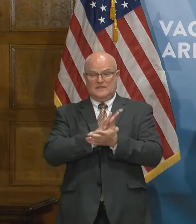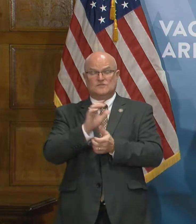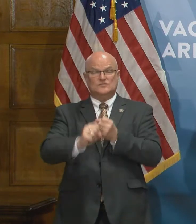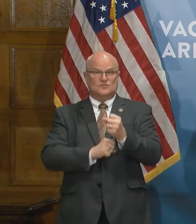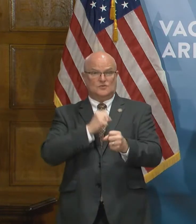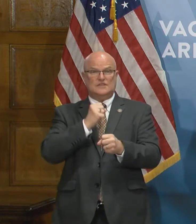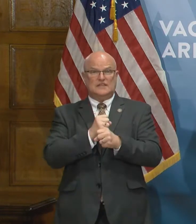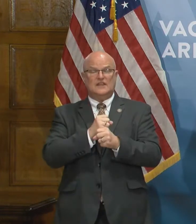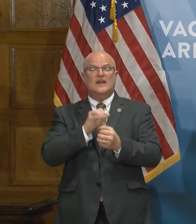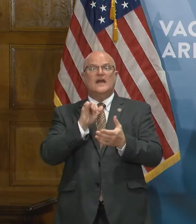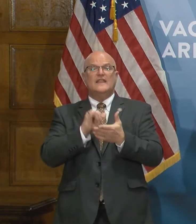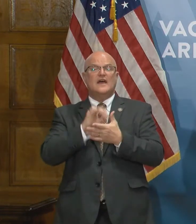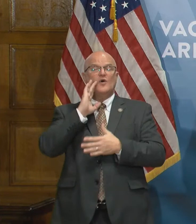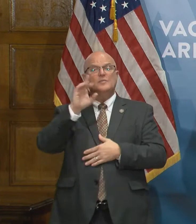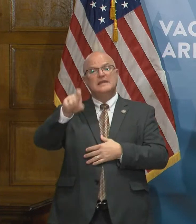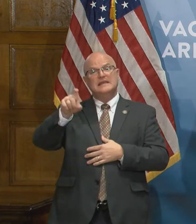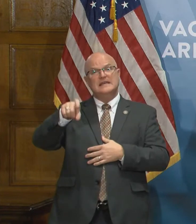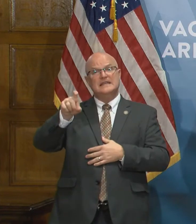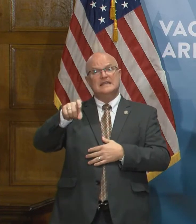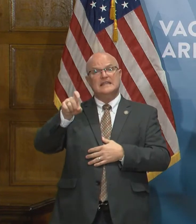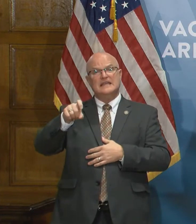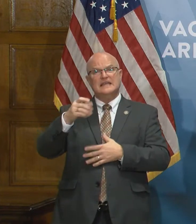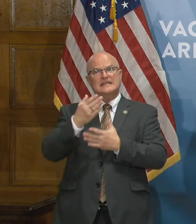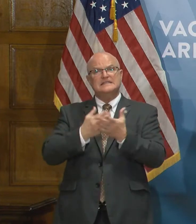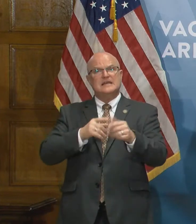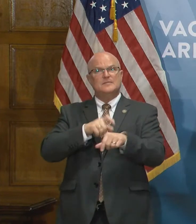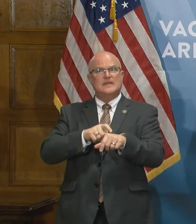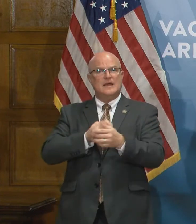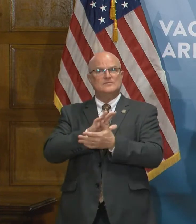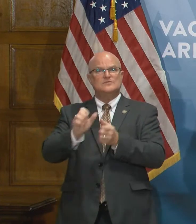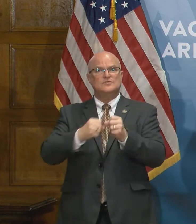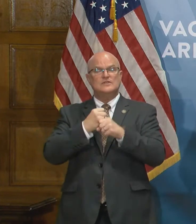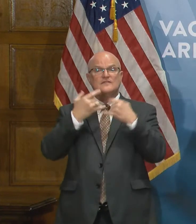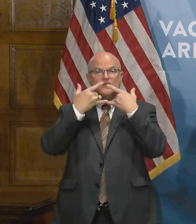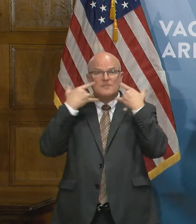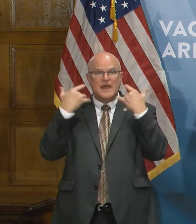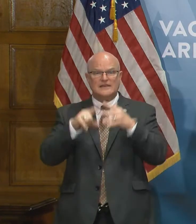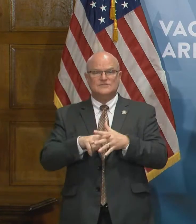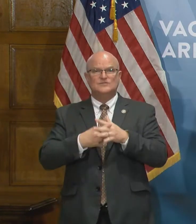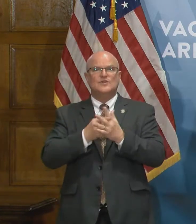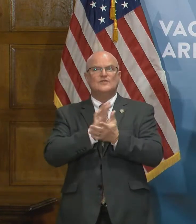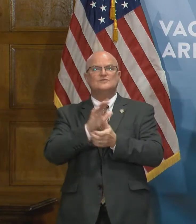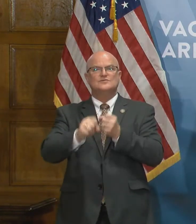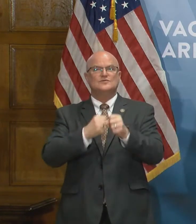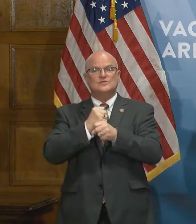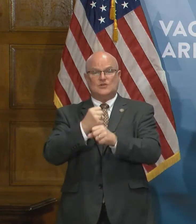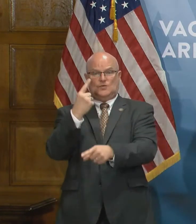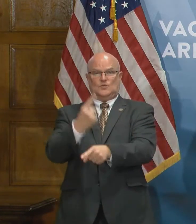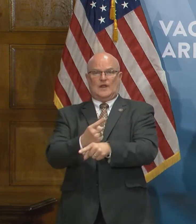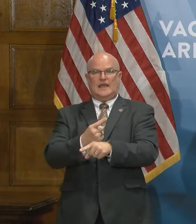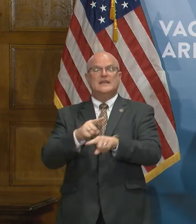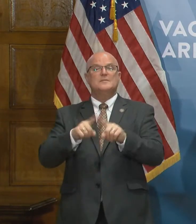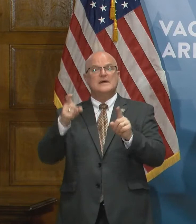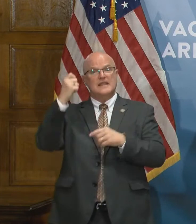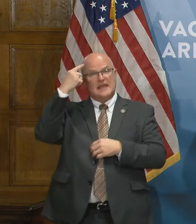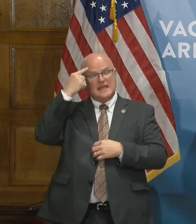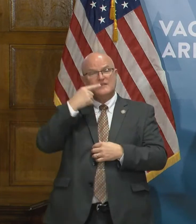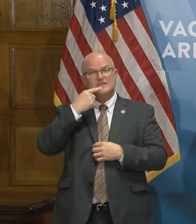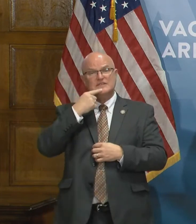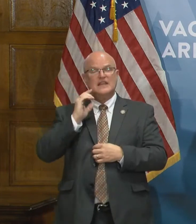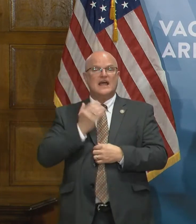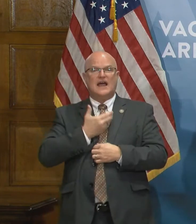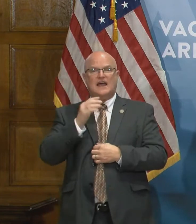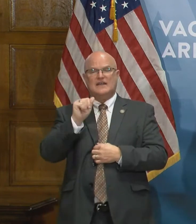school year that there would be a need at some point in the school year for masks to start the school year off right. But as the governor said, our